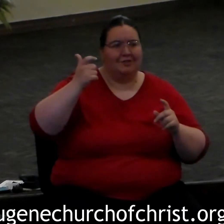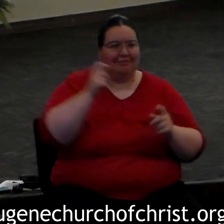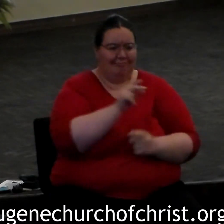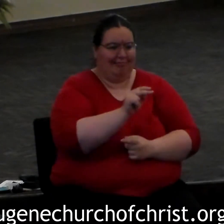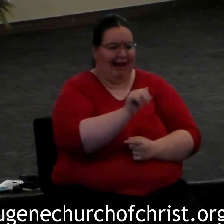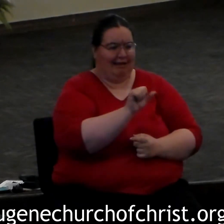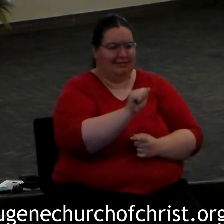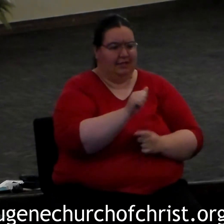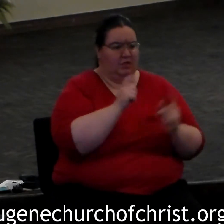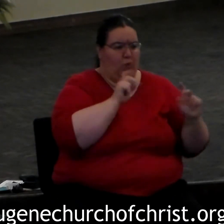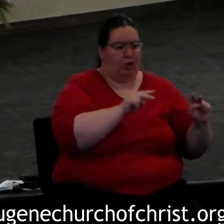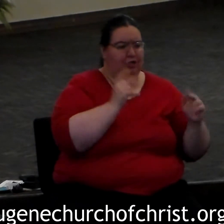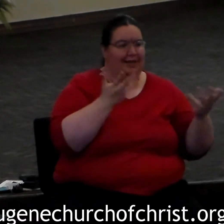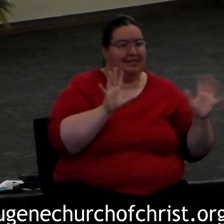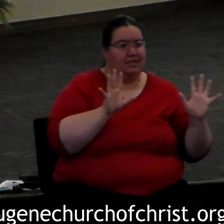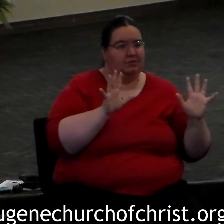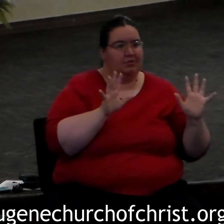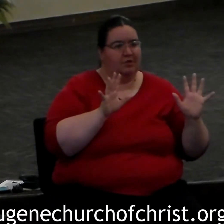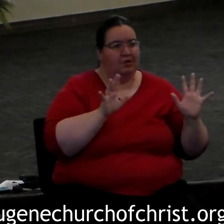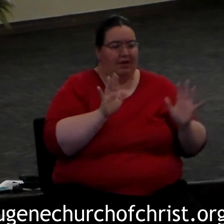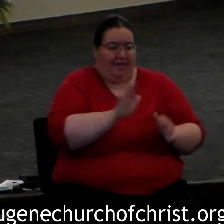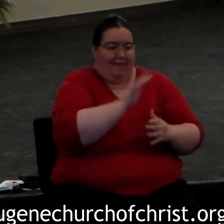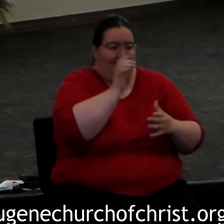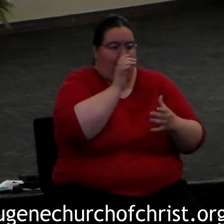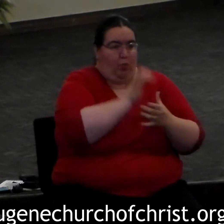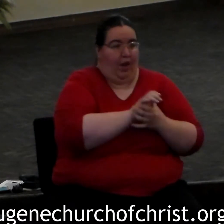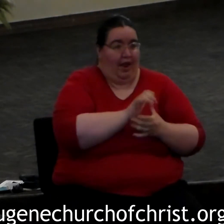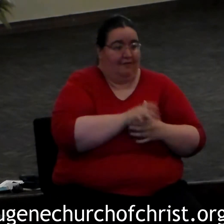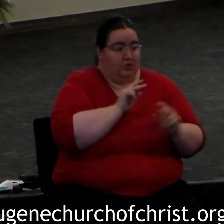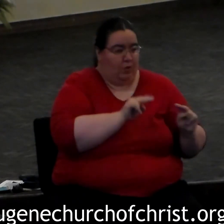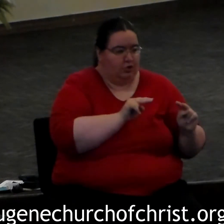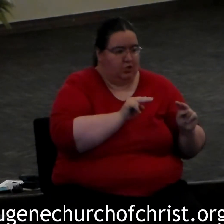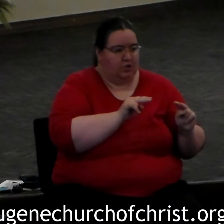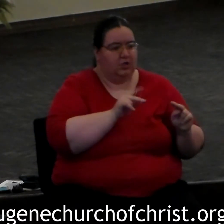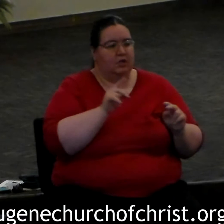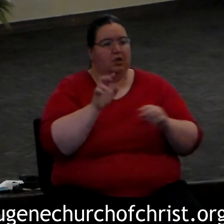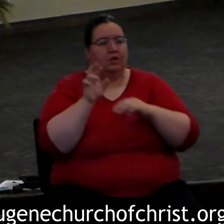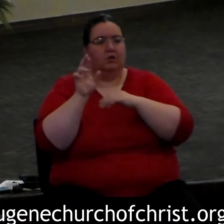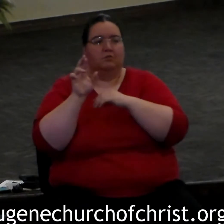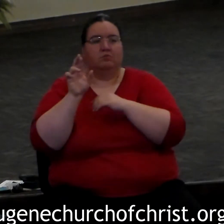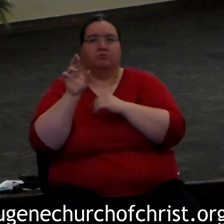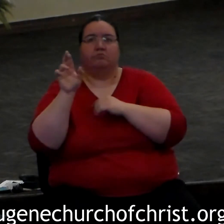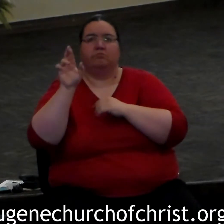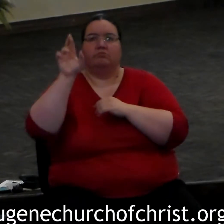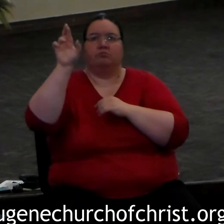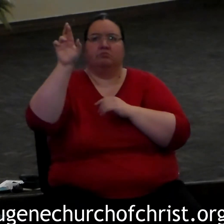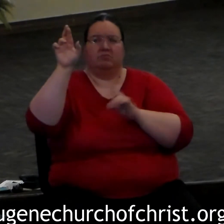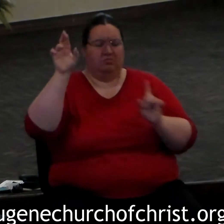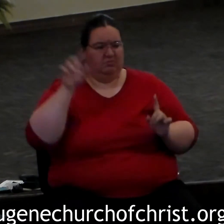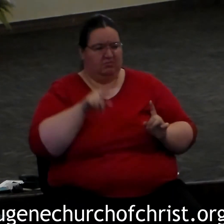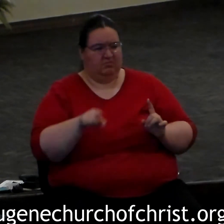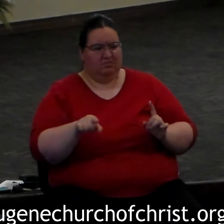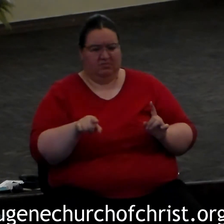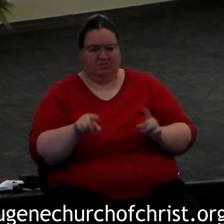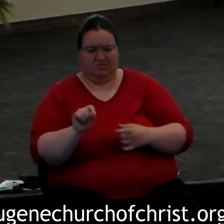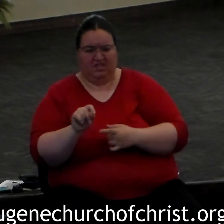Wives were there watching, trying to figure out why they see on a TV screen something else going on. Nobody cares anymore. We have